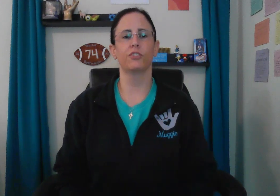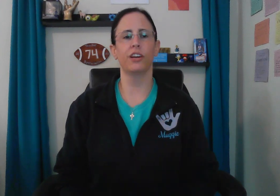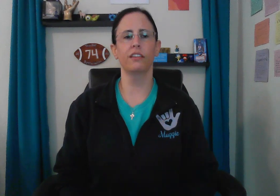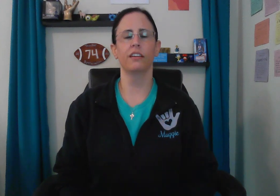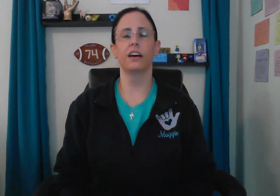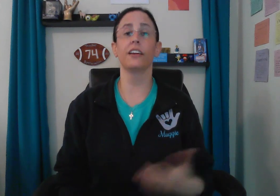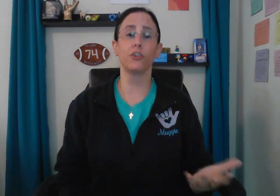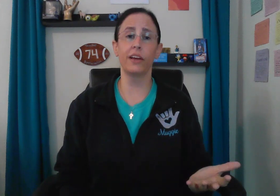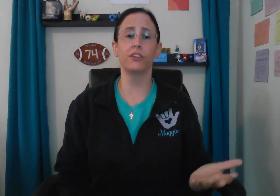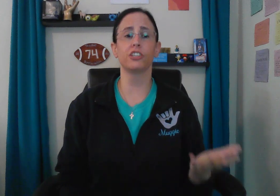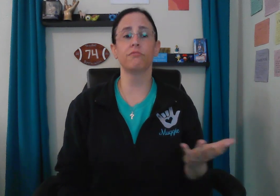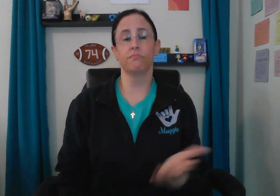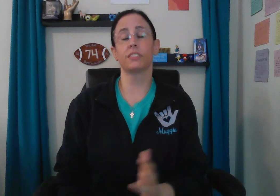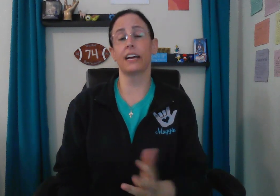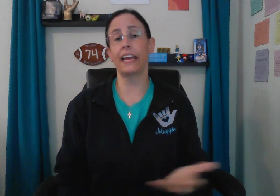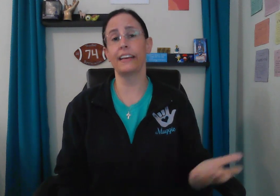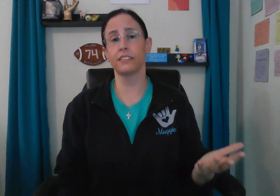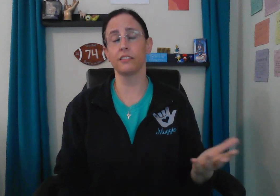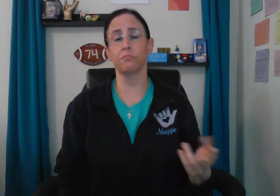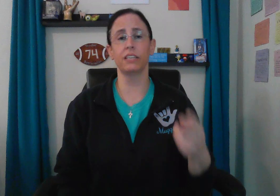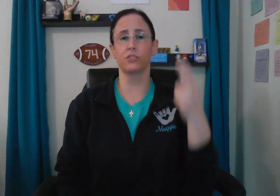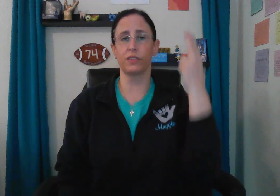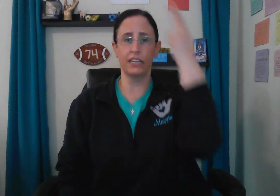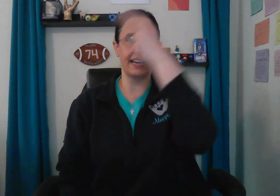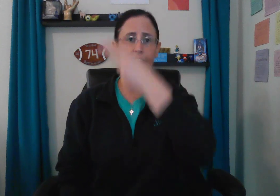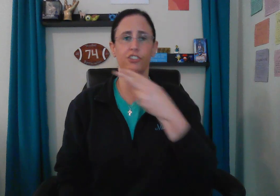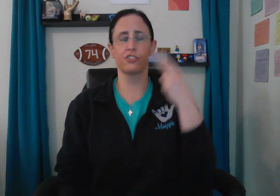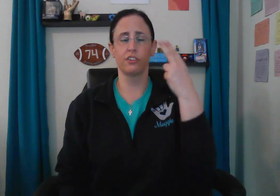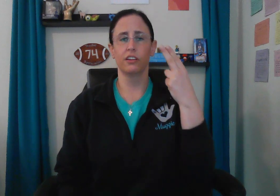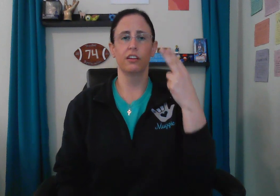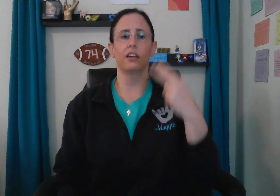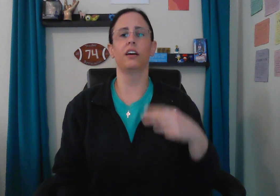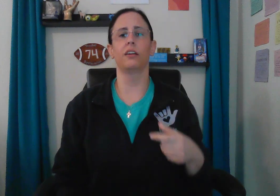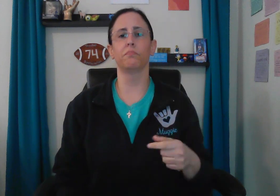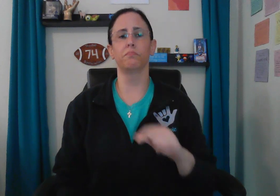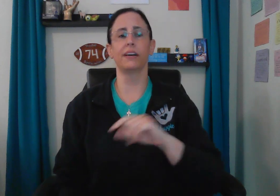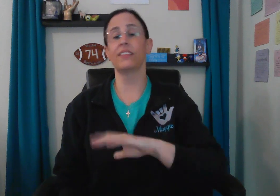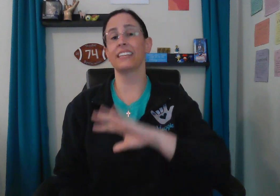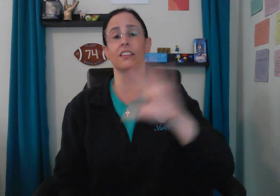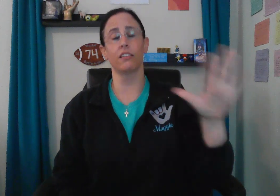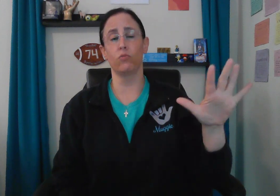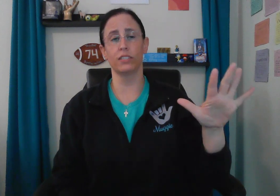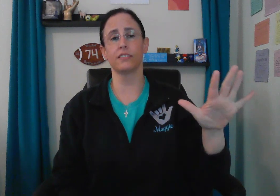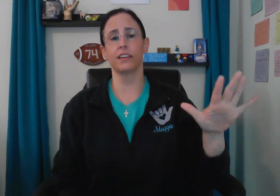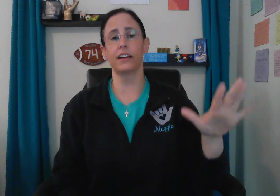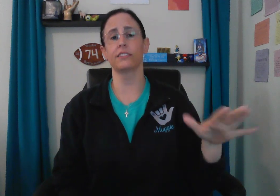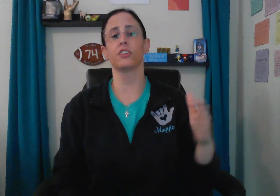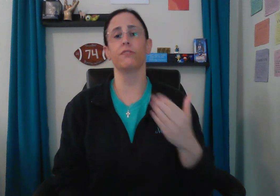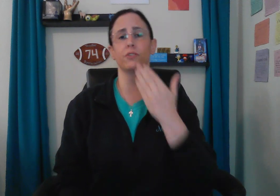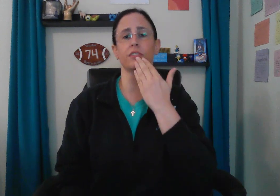Okay. Another way you could sign handsome is with an H, but that's not on what's the sign. So focus